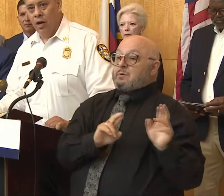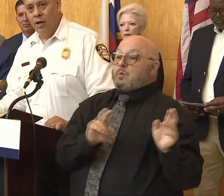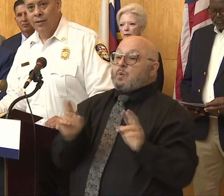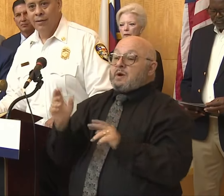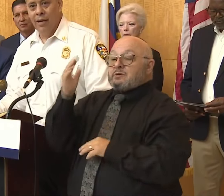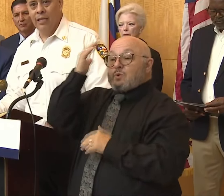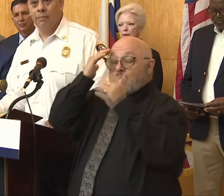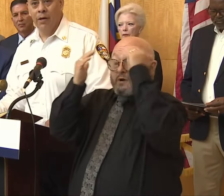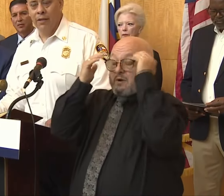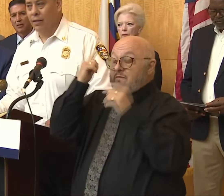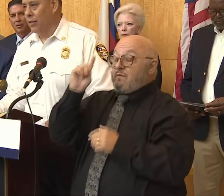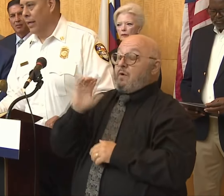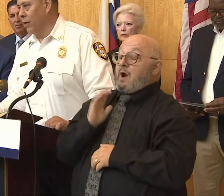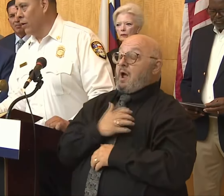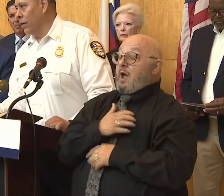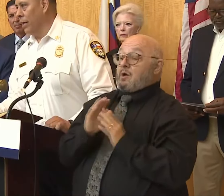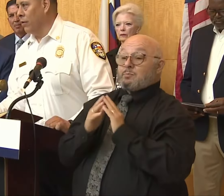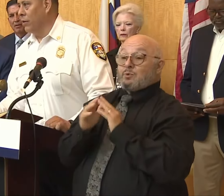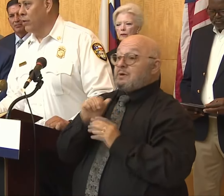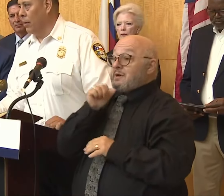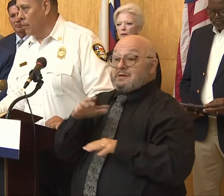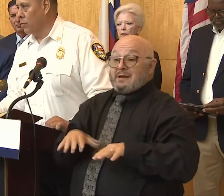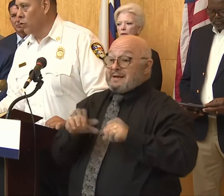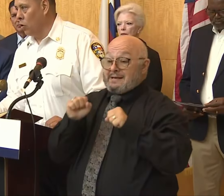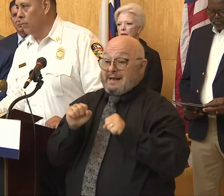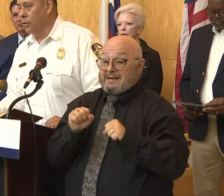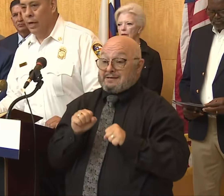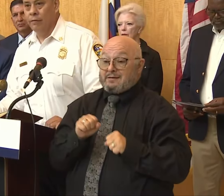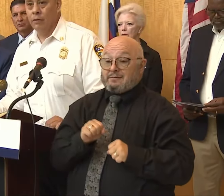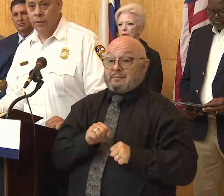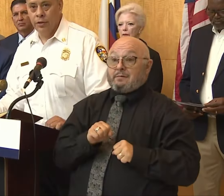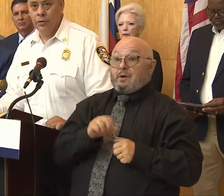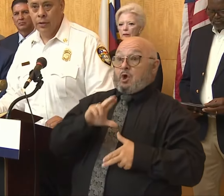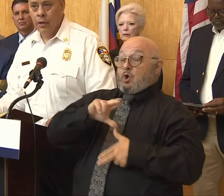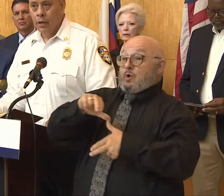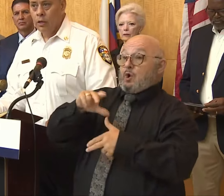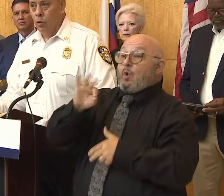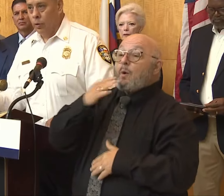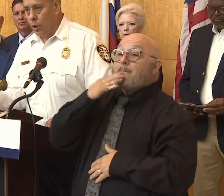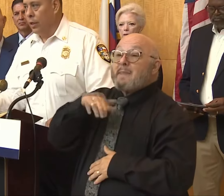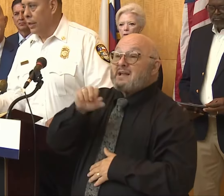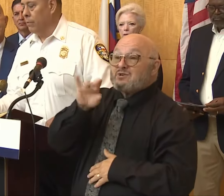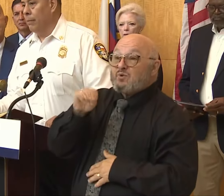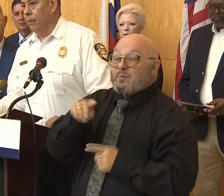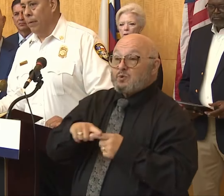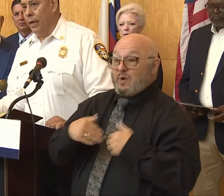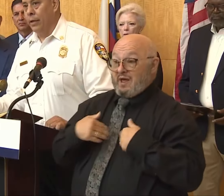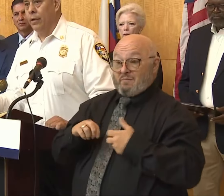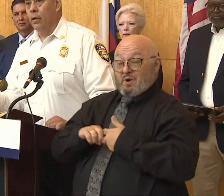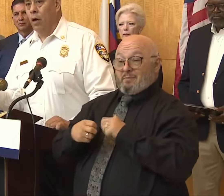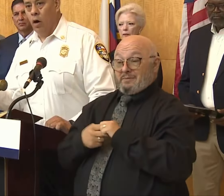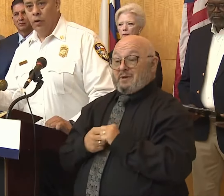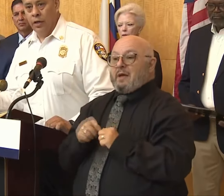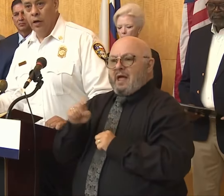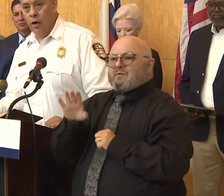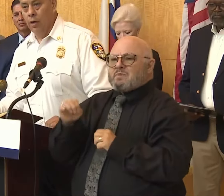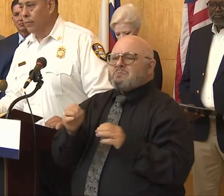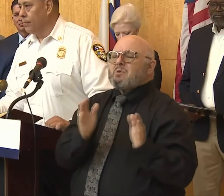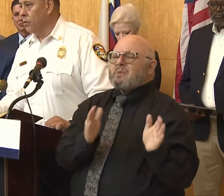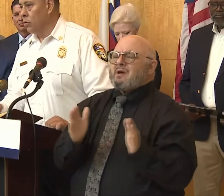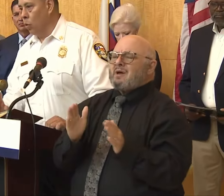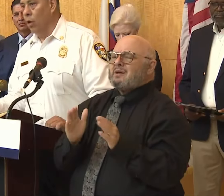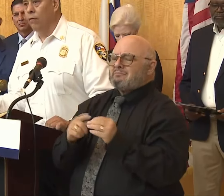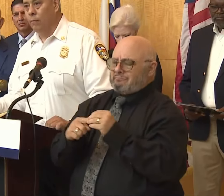we saw last month, it doesn't take a hurricane or a tropical storm to have some issues. So we really need to be prepared all year